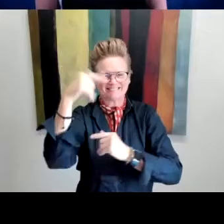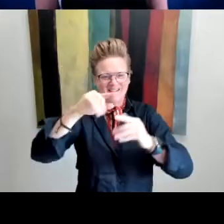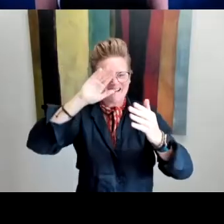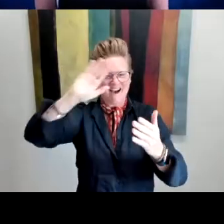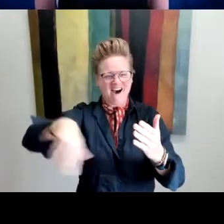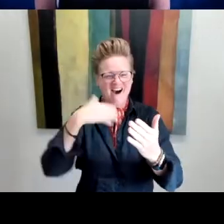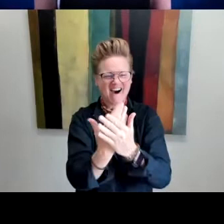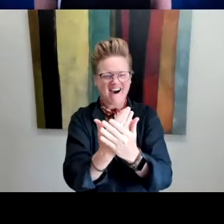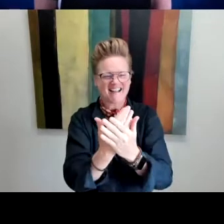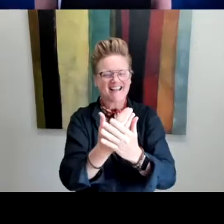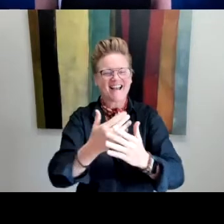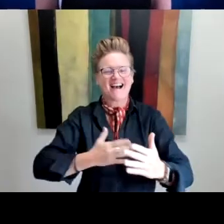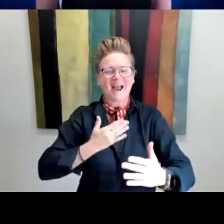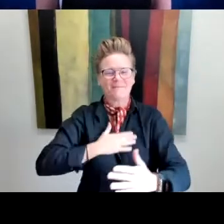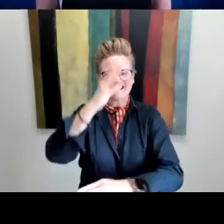Morning.